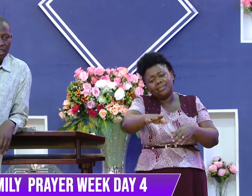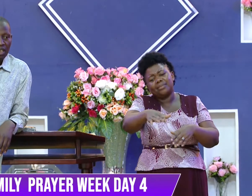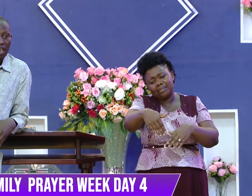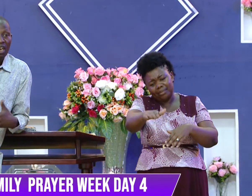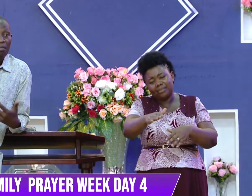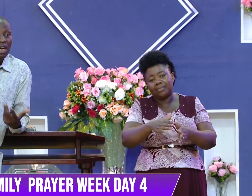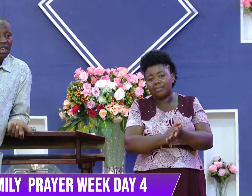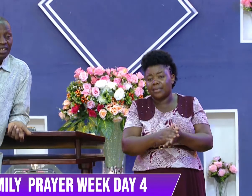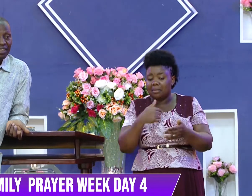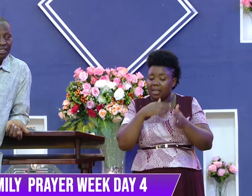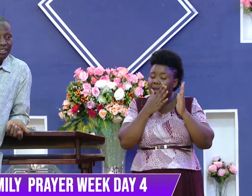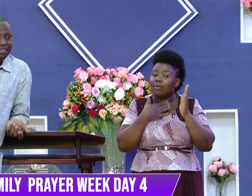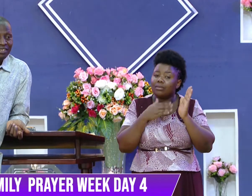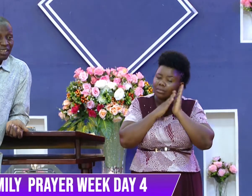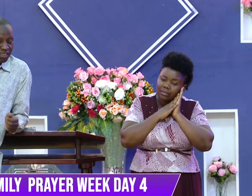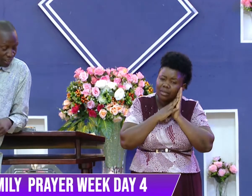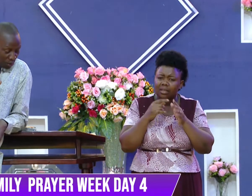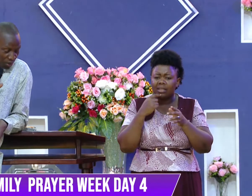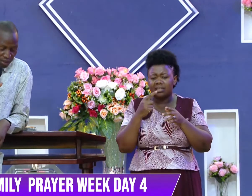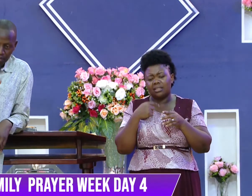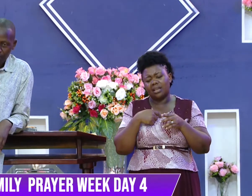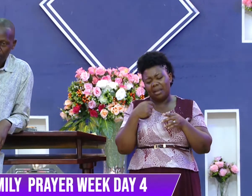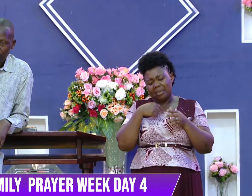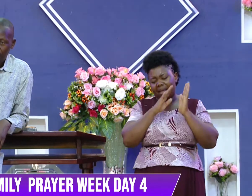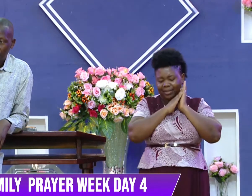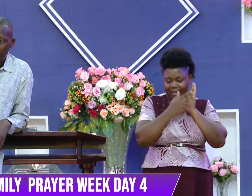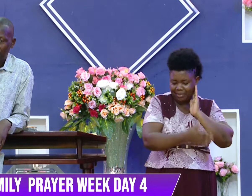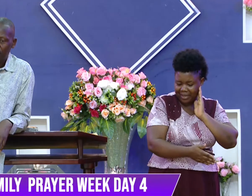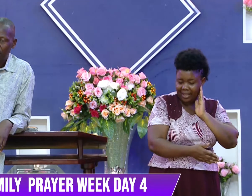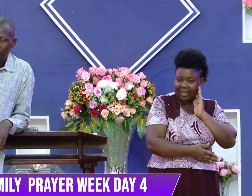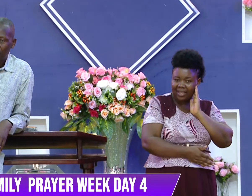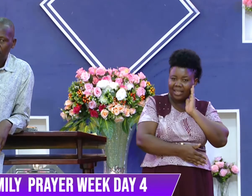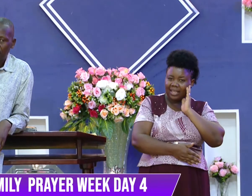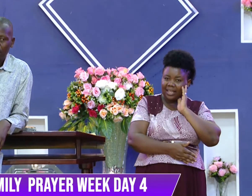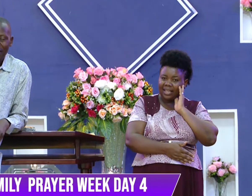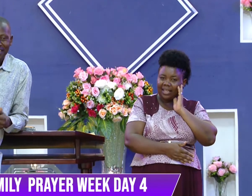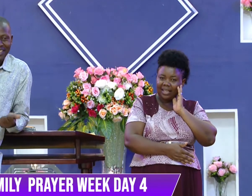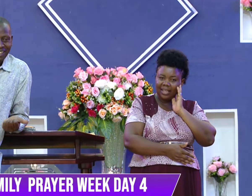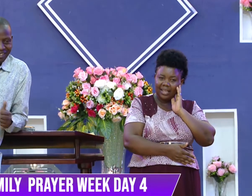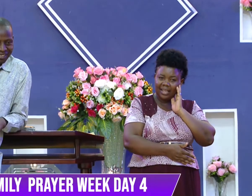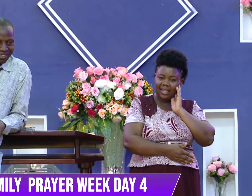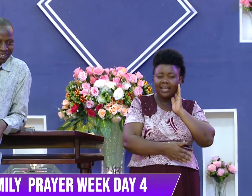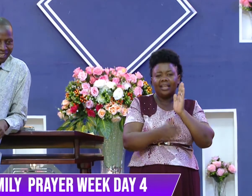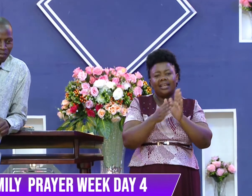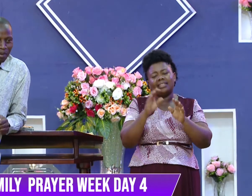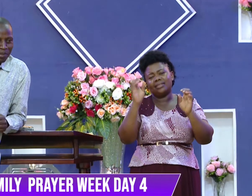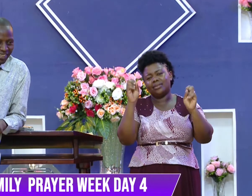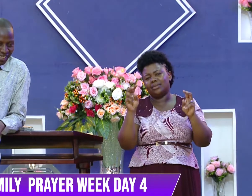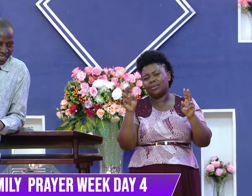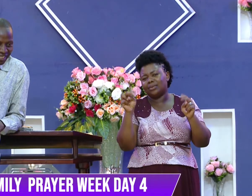but extend I sleep. And she said, I'm going to sleep here. And I said,